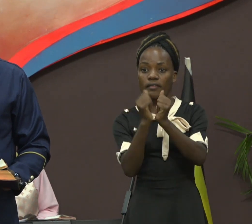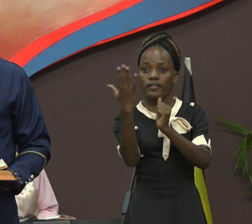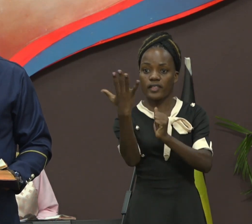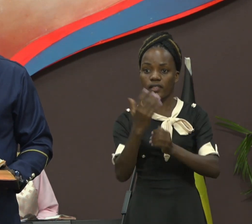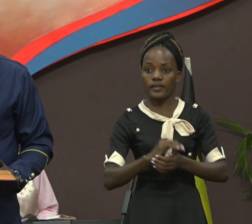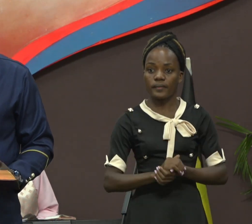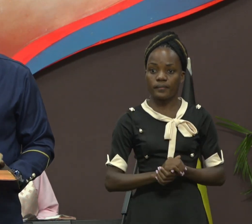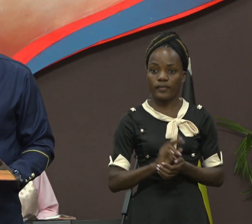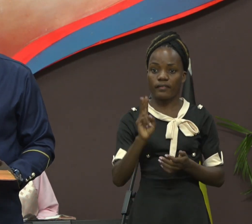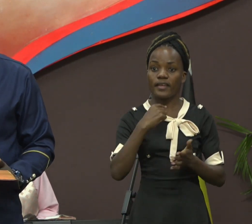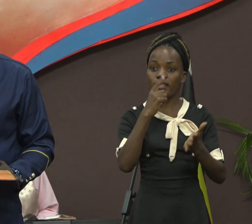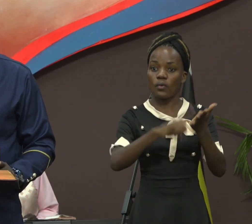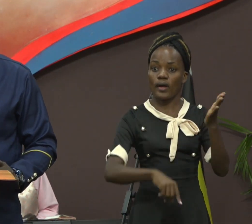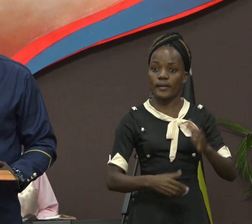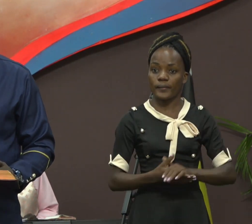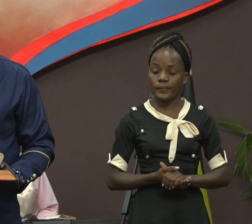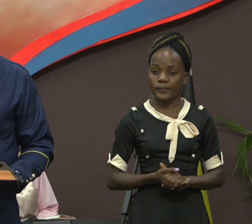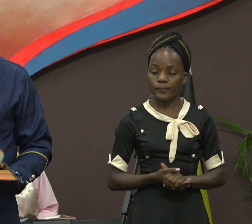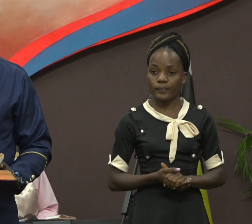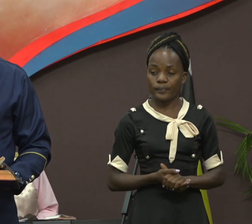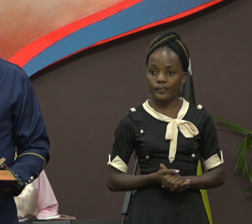Colossians 1:15, the scripture tells us.